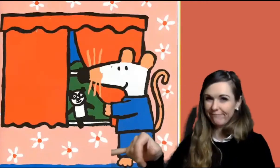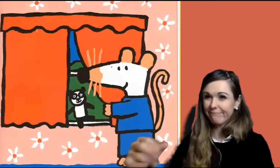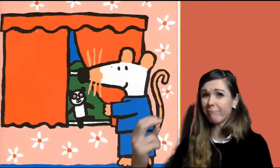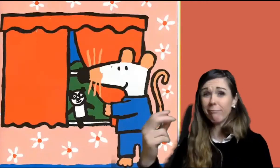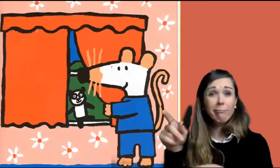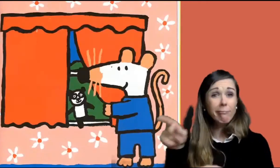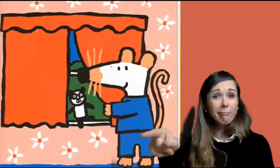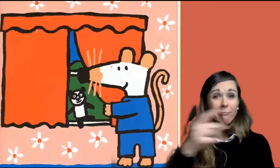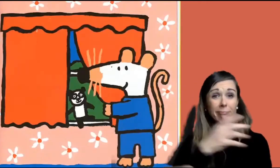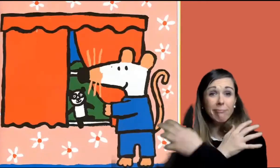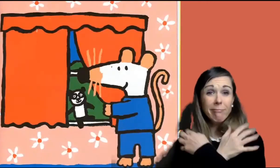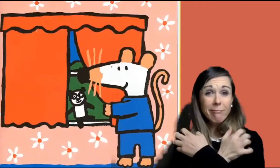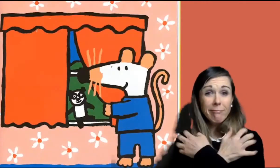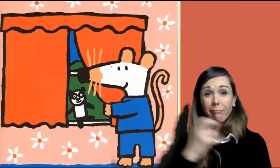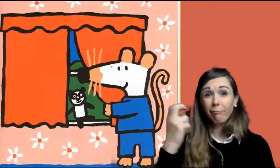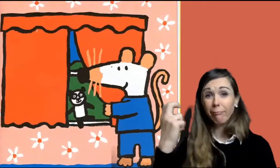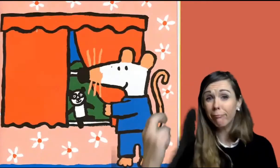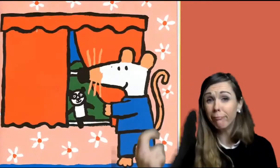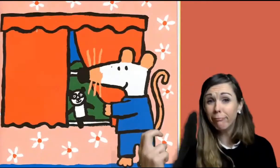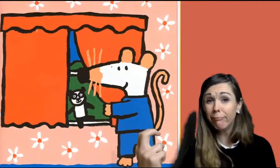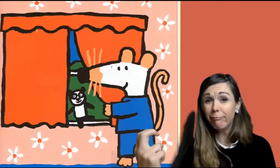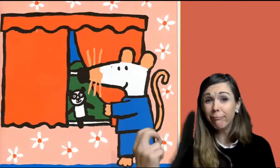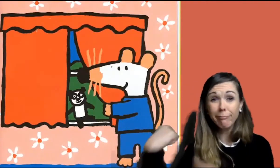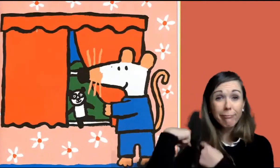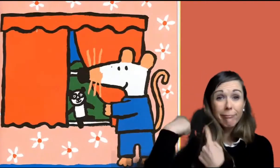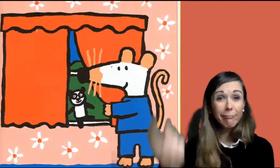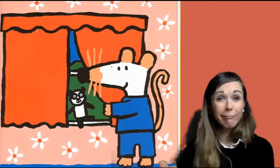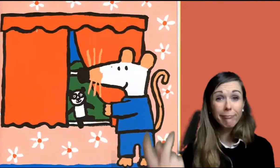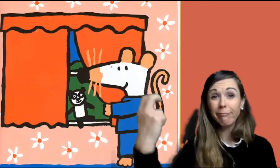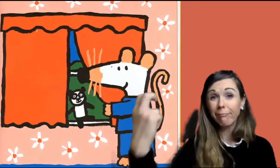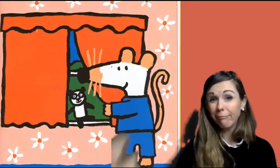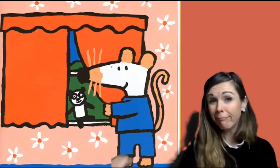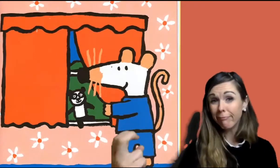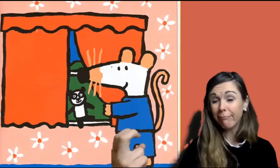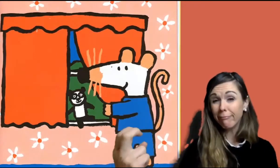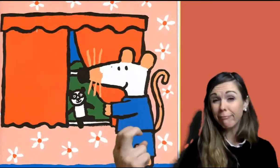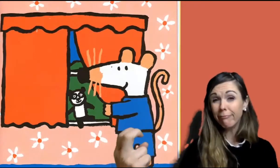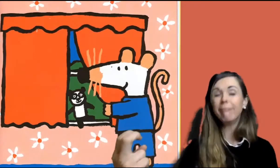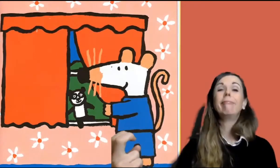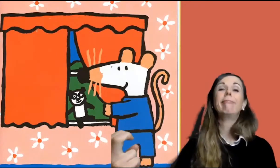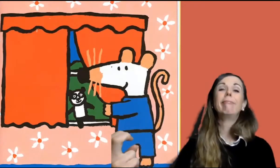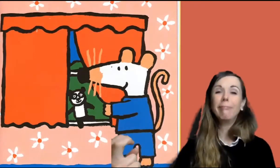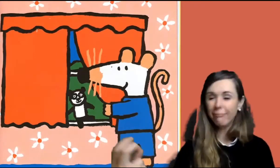windowsill. So the Panda stayed there, just sitting there all along.